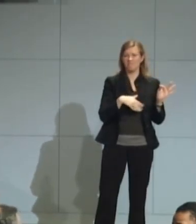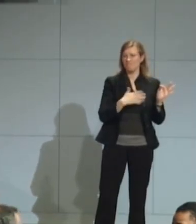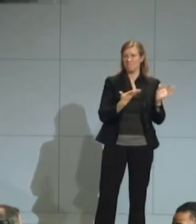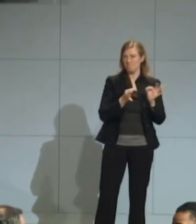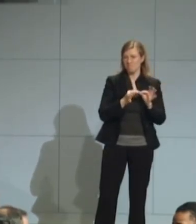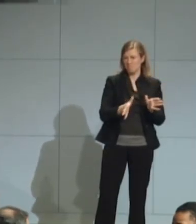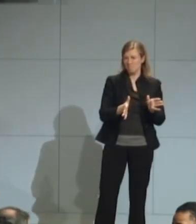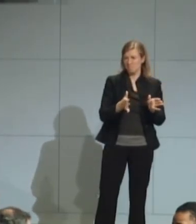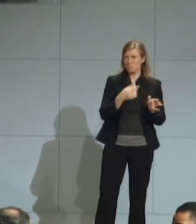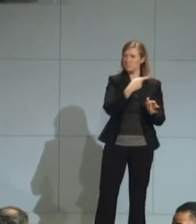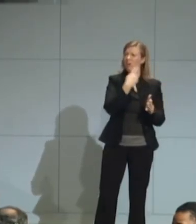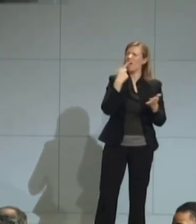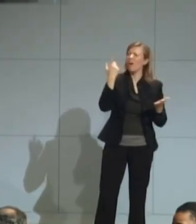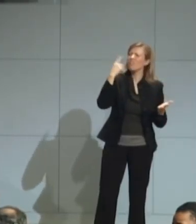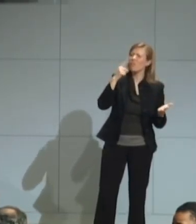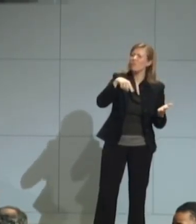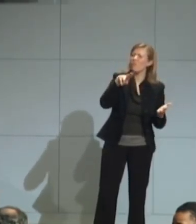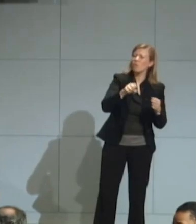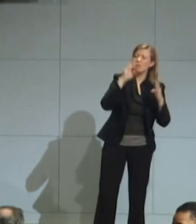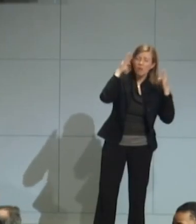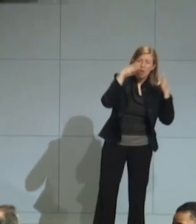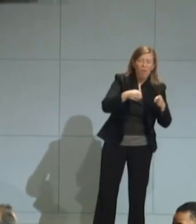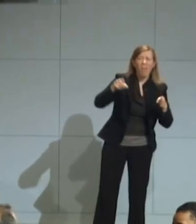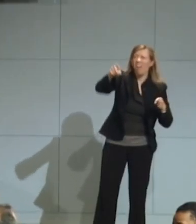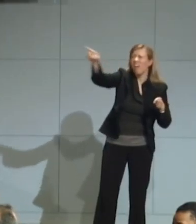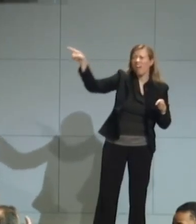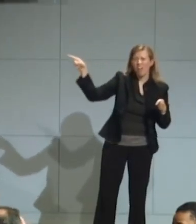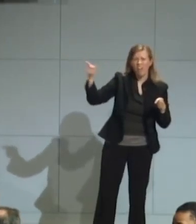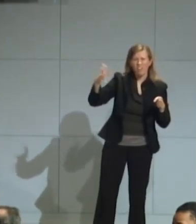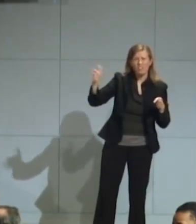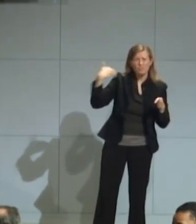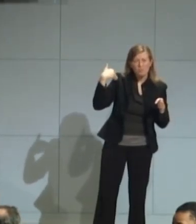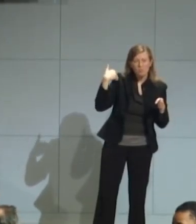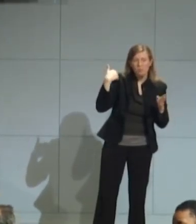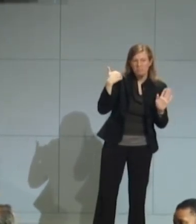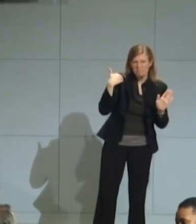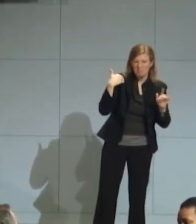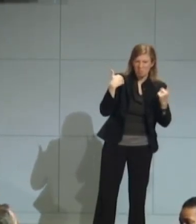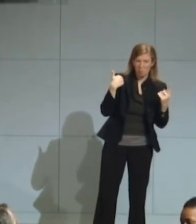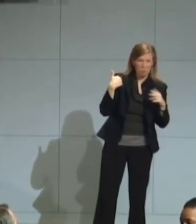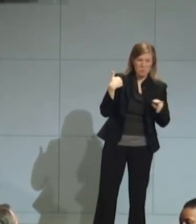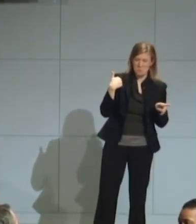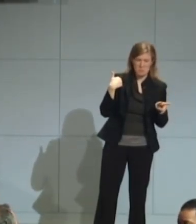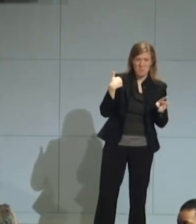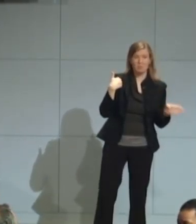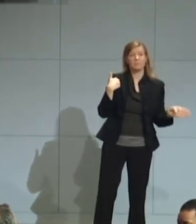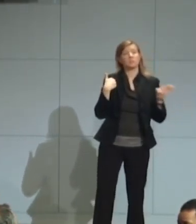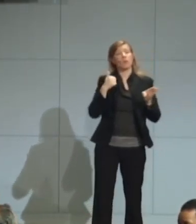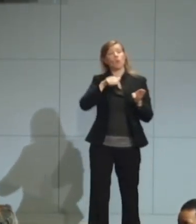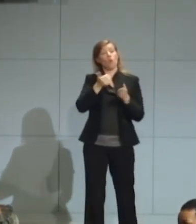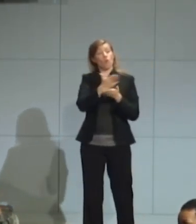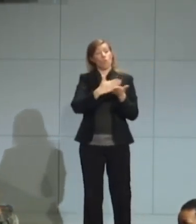Essentially, think about what Jeff said. Let's break it down into three parts. The first thing he says is the old "they did it too"